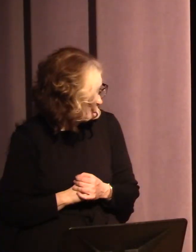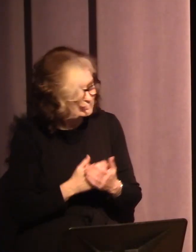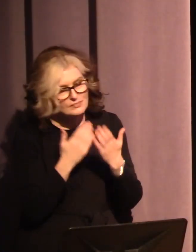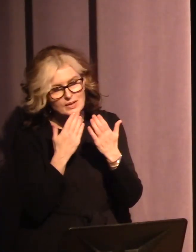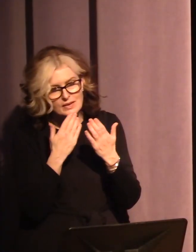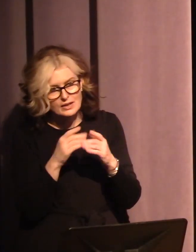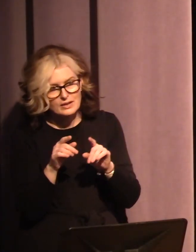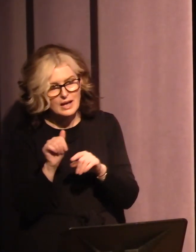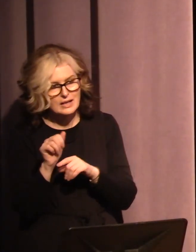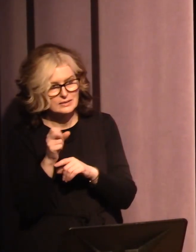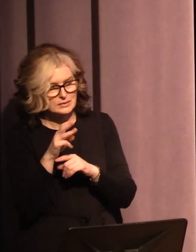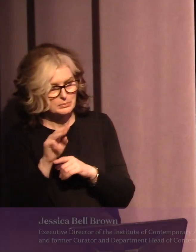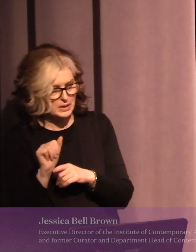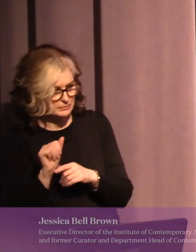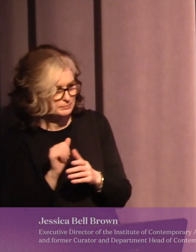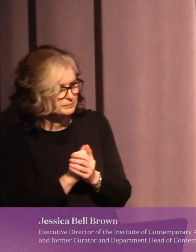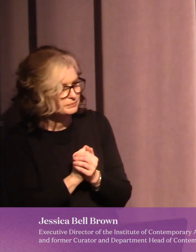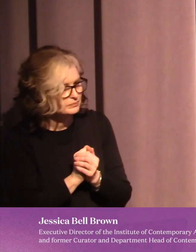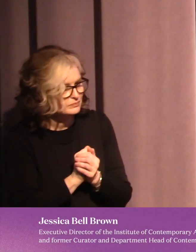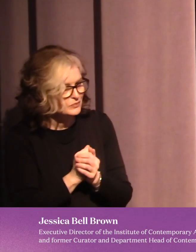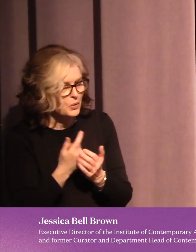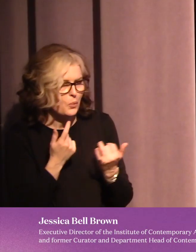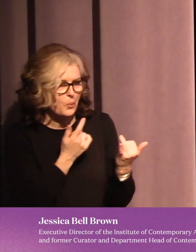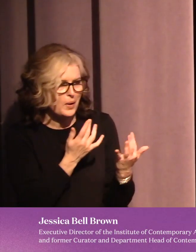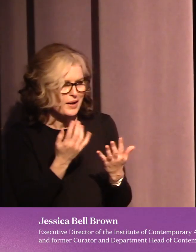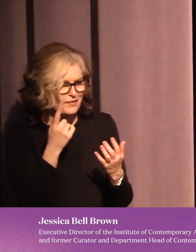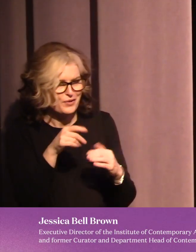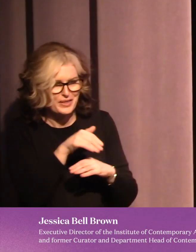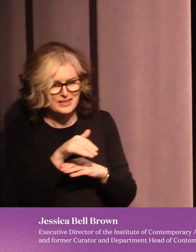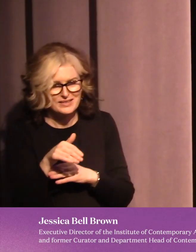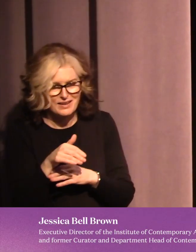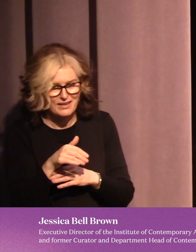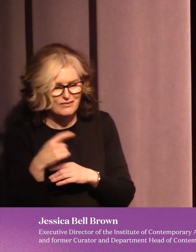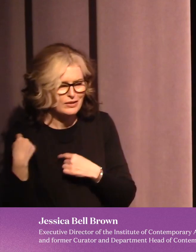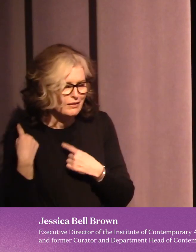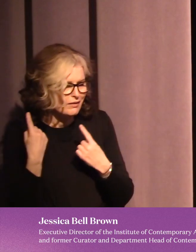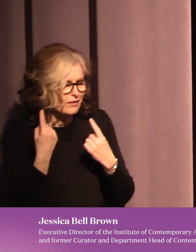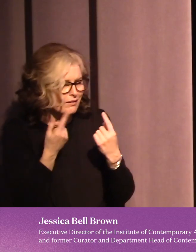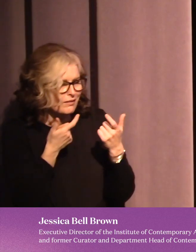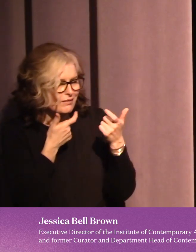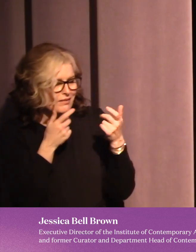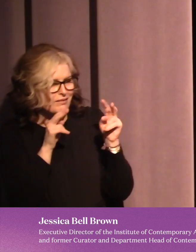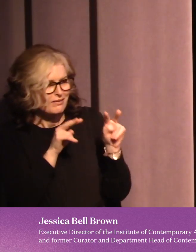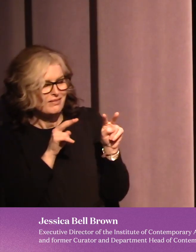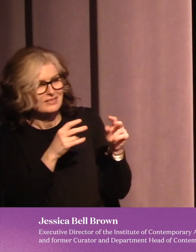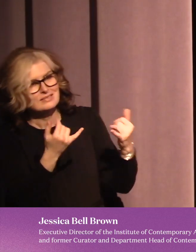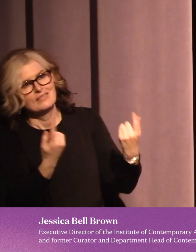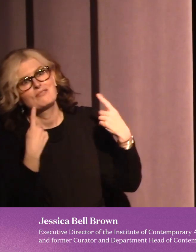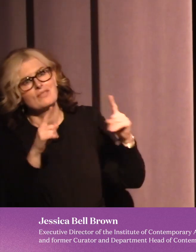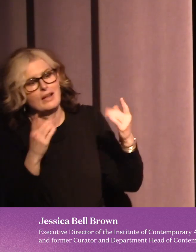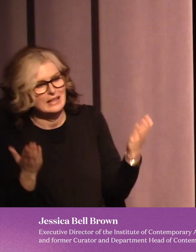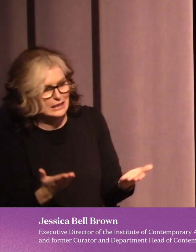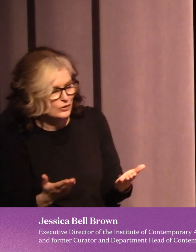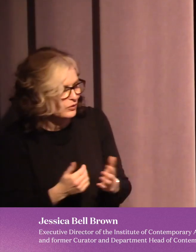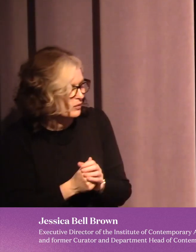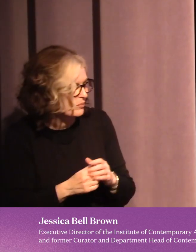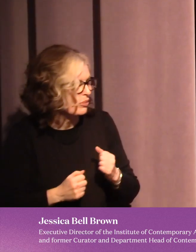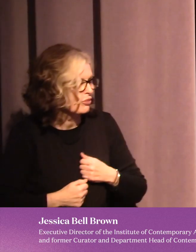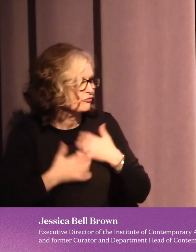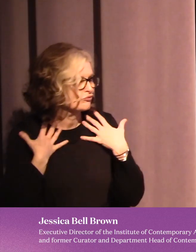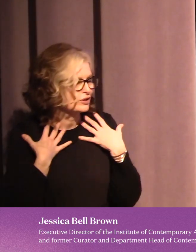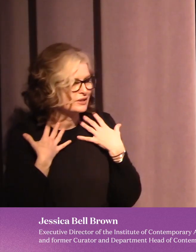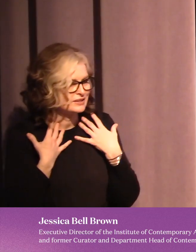Thank you, Asma. We've waited for this night for so long, and it's here, and I'm just thrilled,